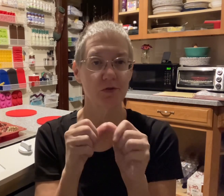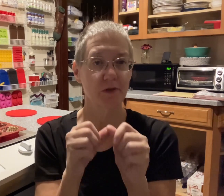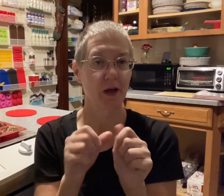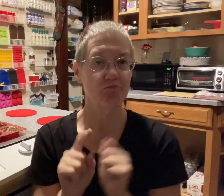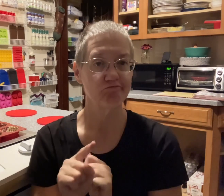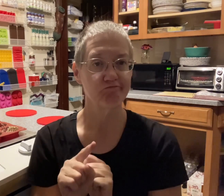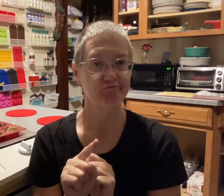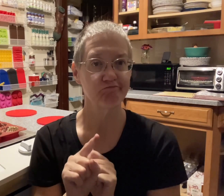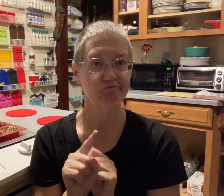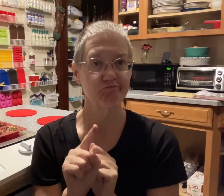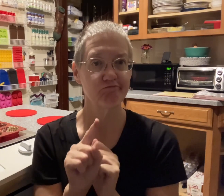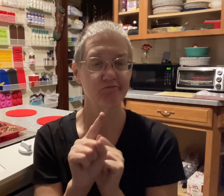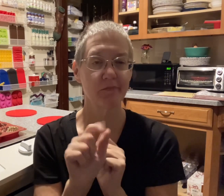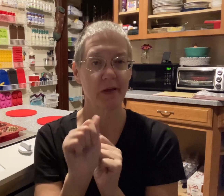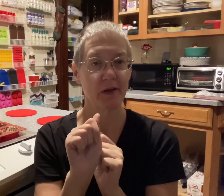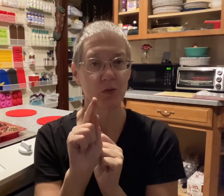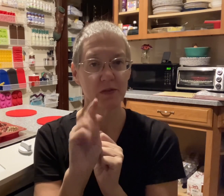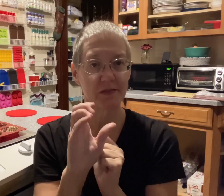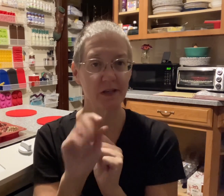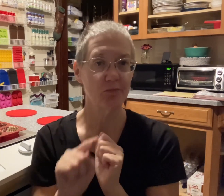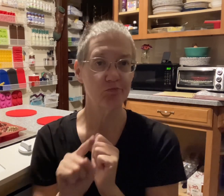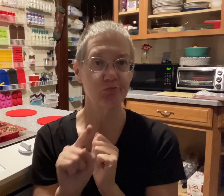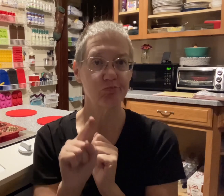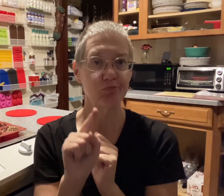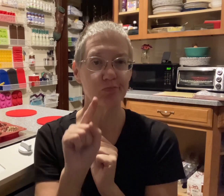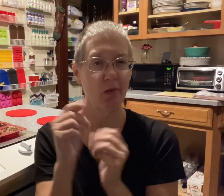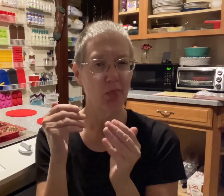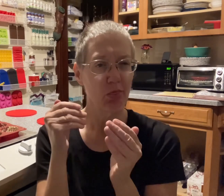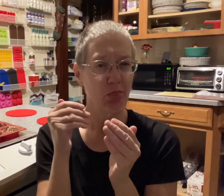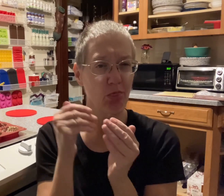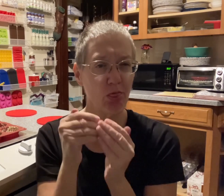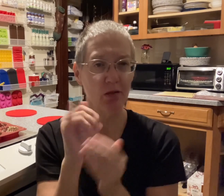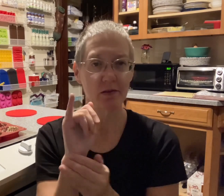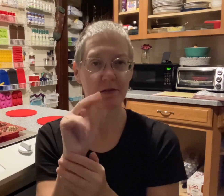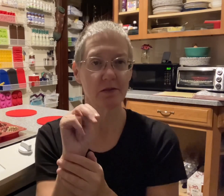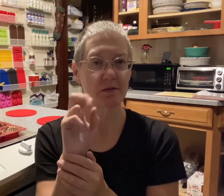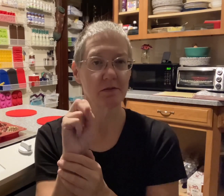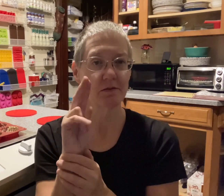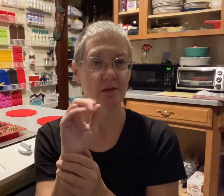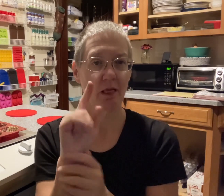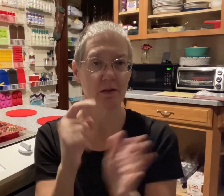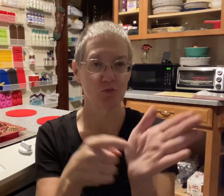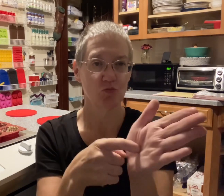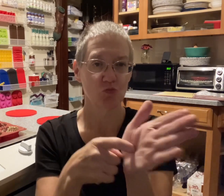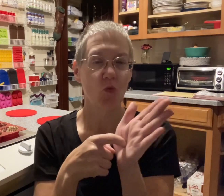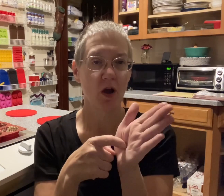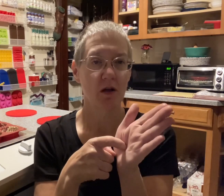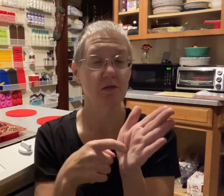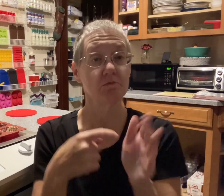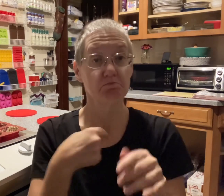but his numbers kept going up. His A1C was going up, and he was getting really close to needing